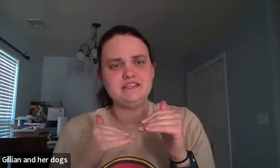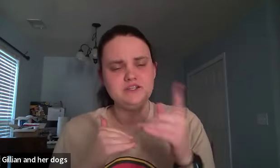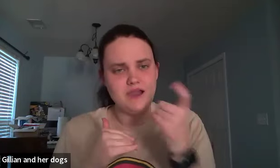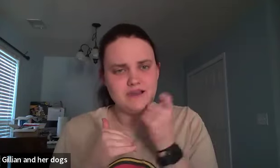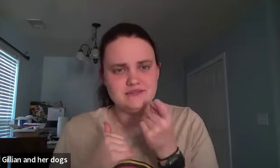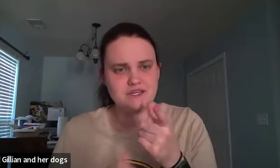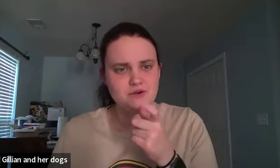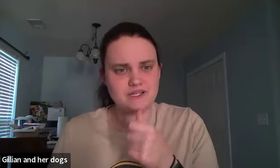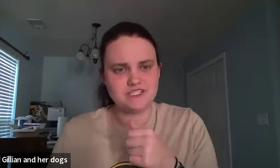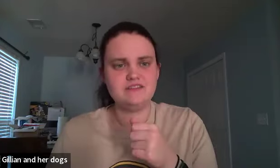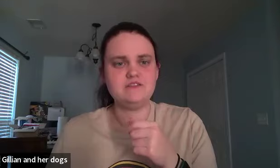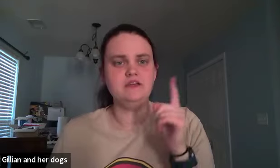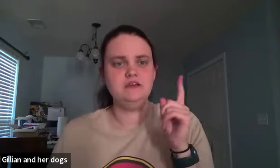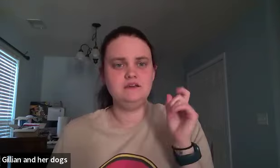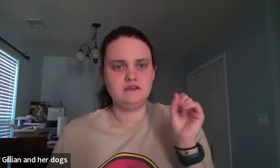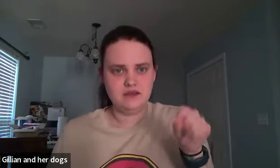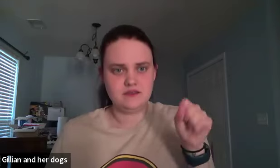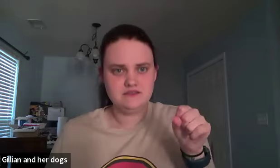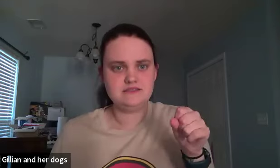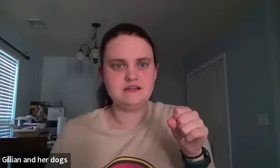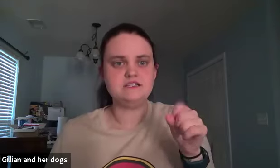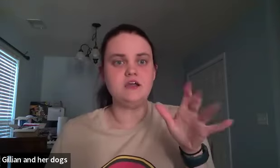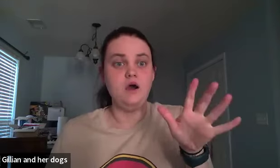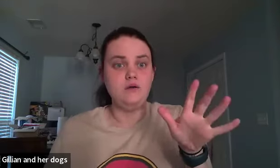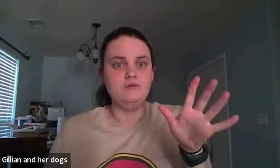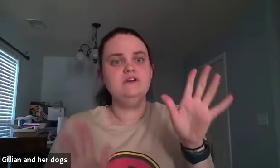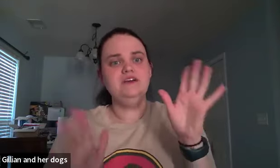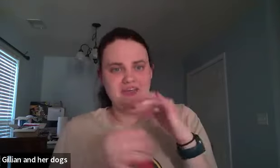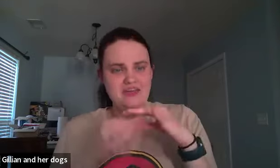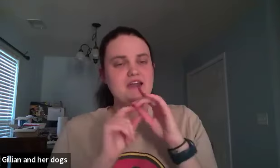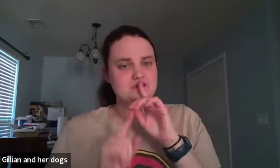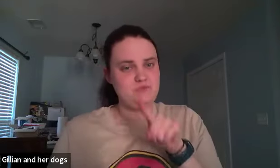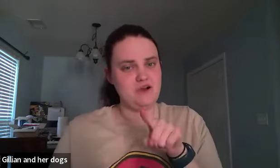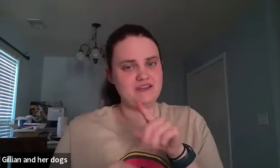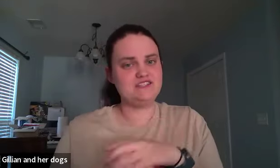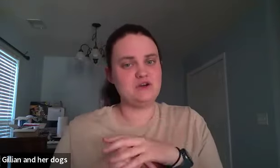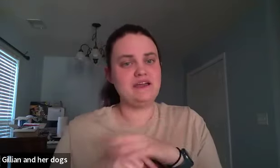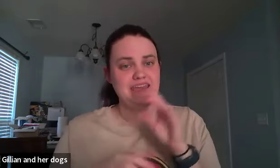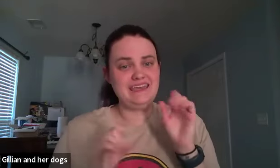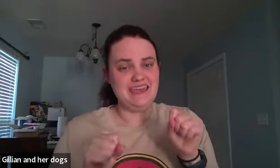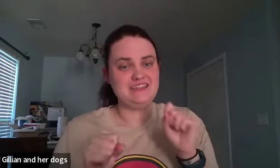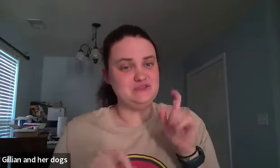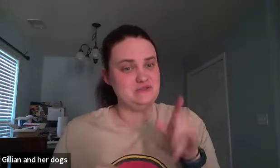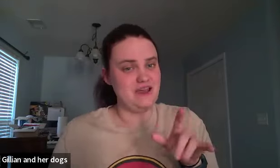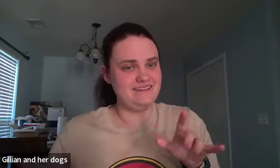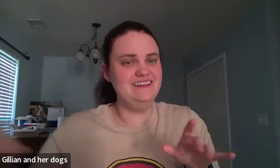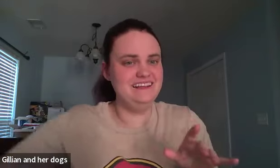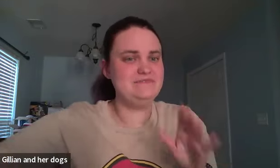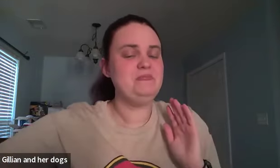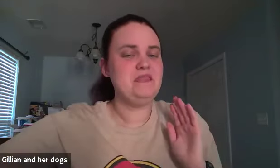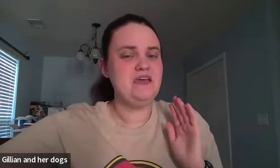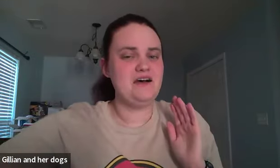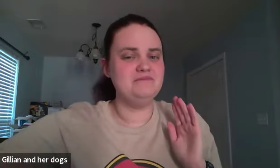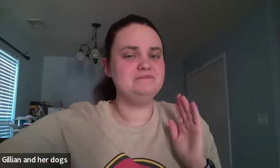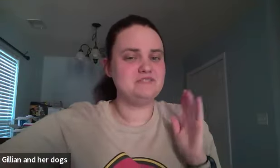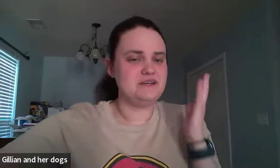said, "Are you asking me a question?" And they're like, "Yes." And I was like, "Oh." And I had to respond. So, like, it can do that. So it